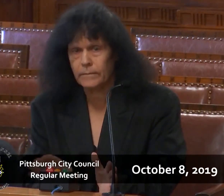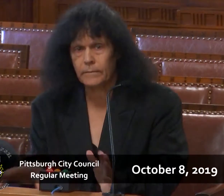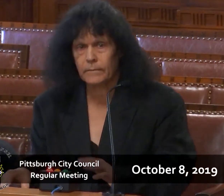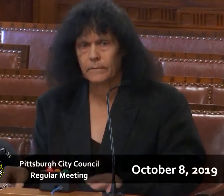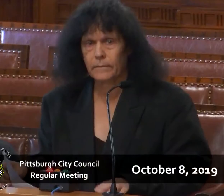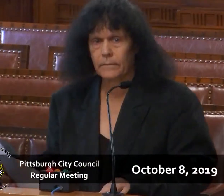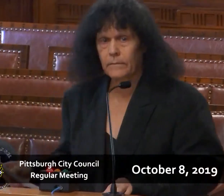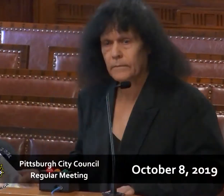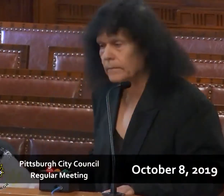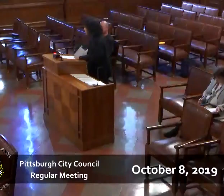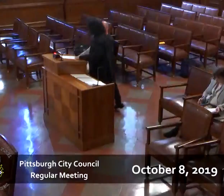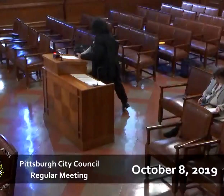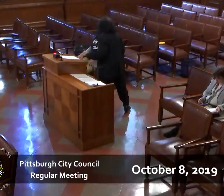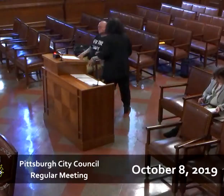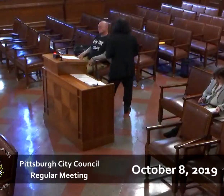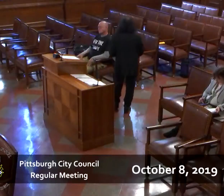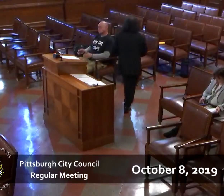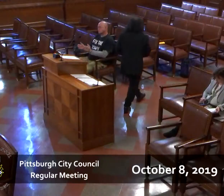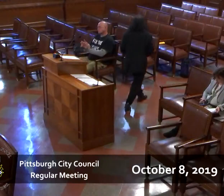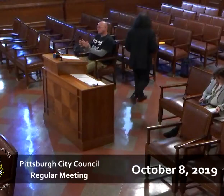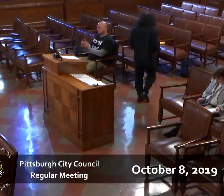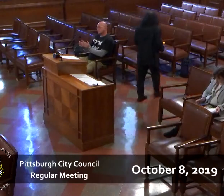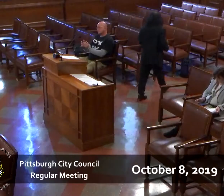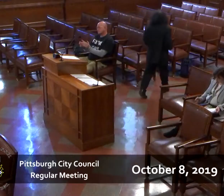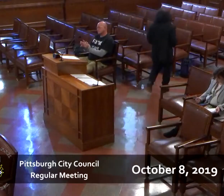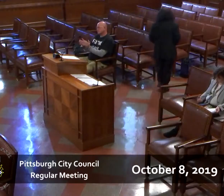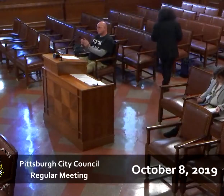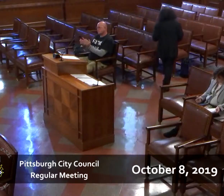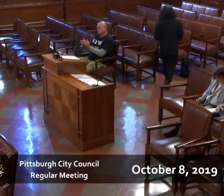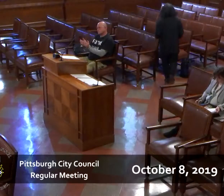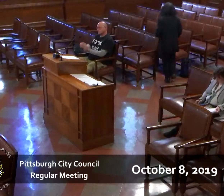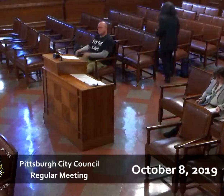anywhere. Thanks, Dr. Miller.